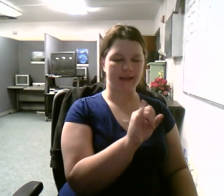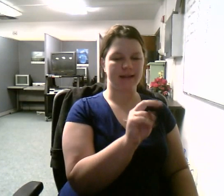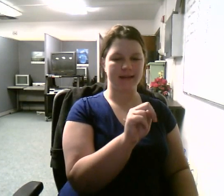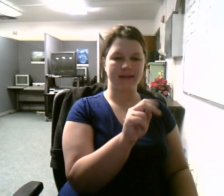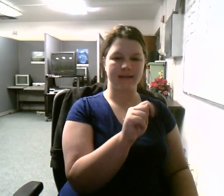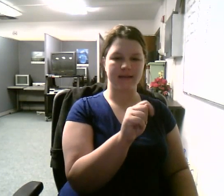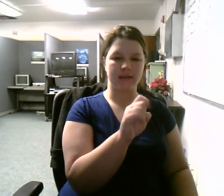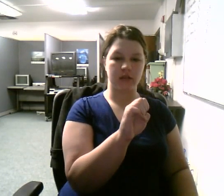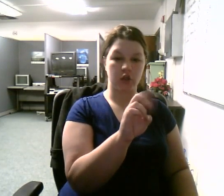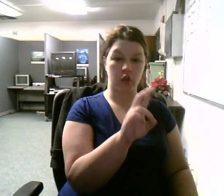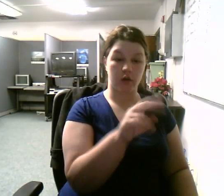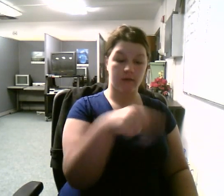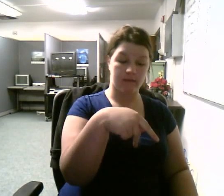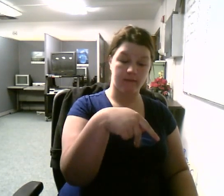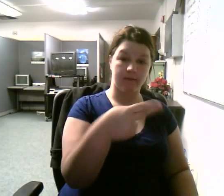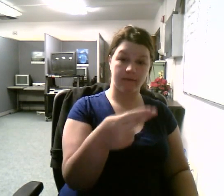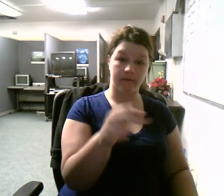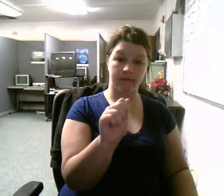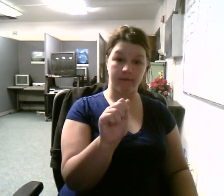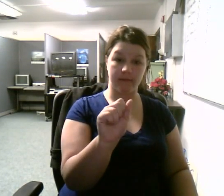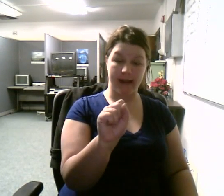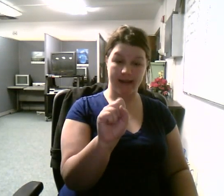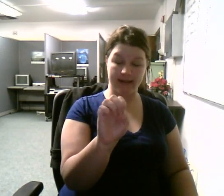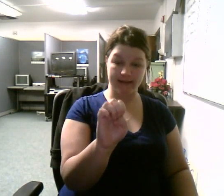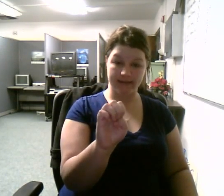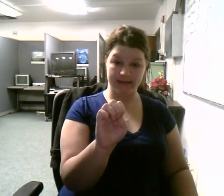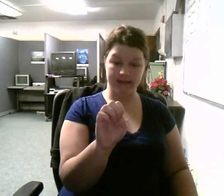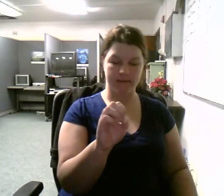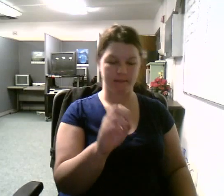I-N-T-E-R-P-H-A-S-E. Second one, prophase,